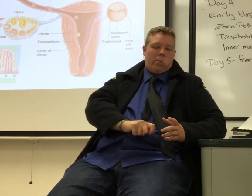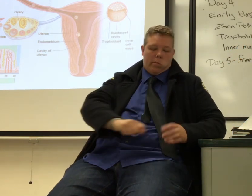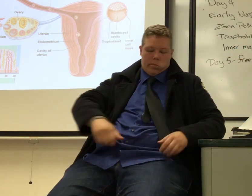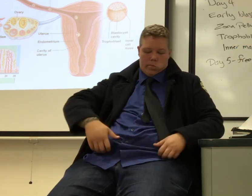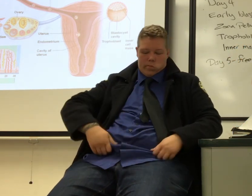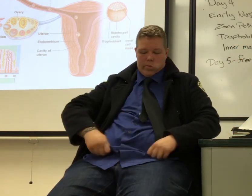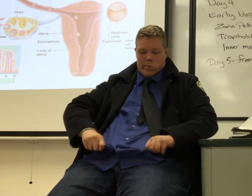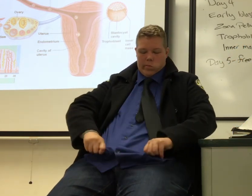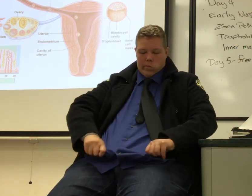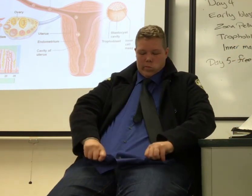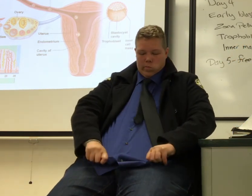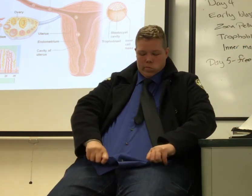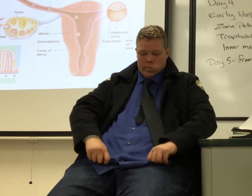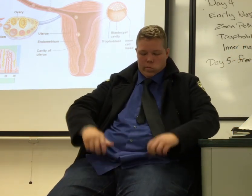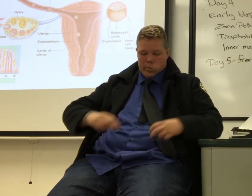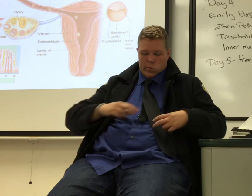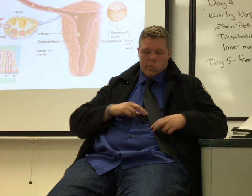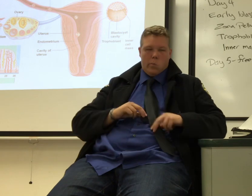free-floating